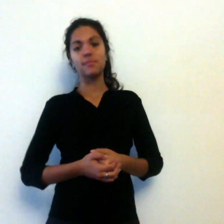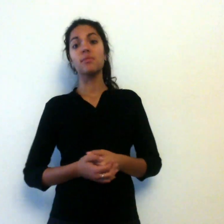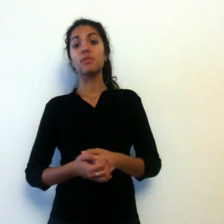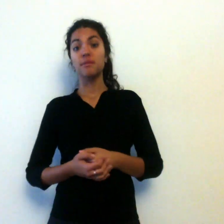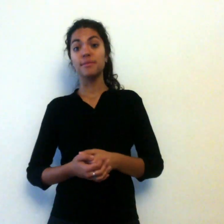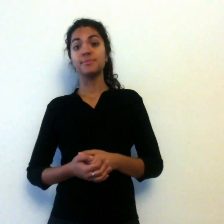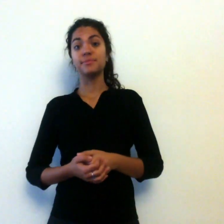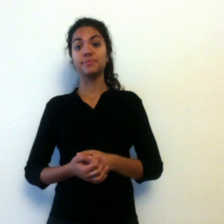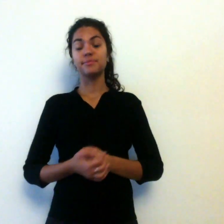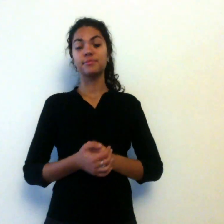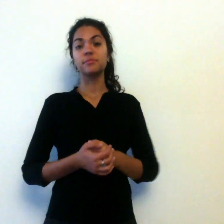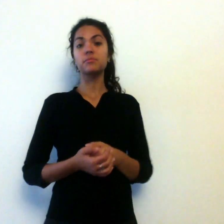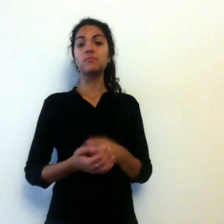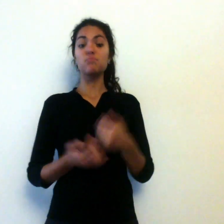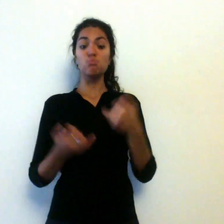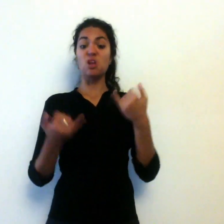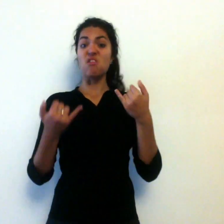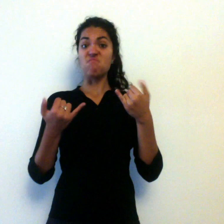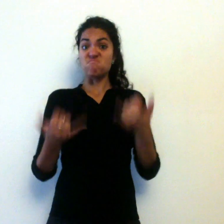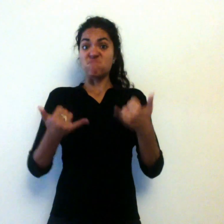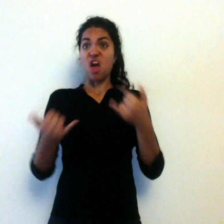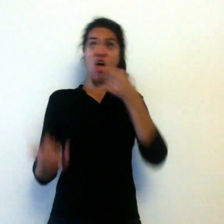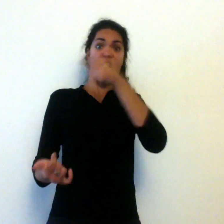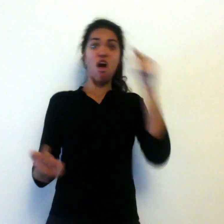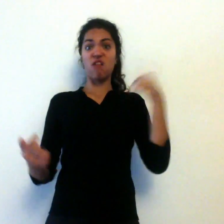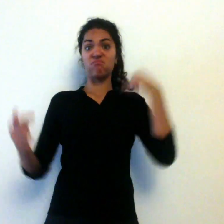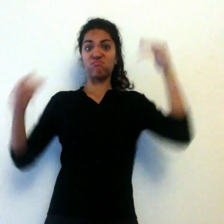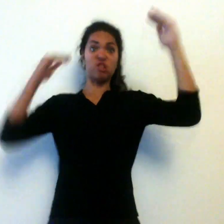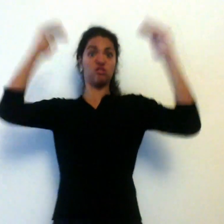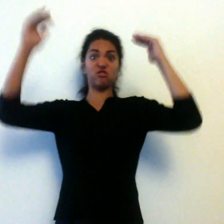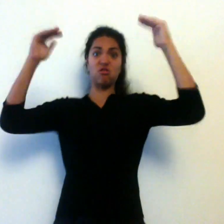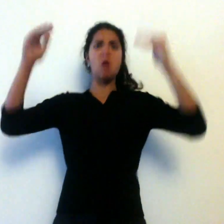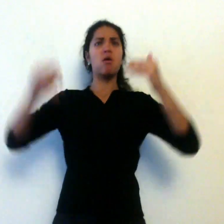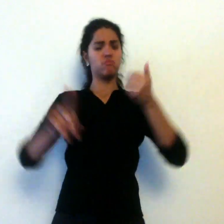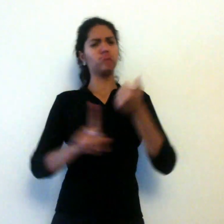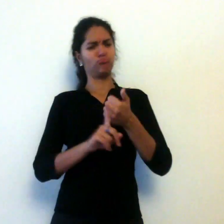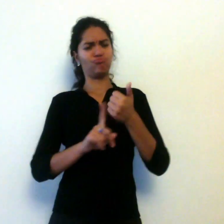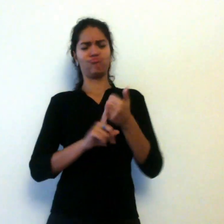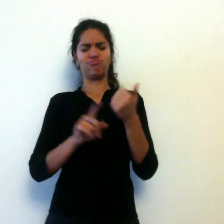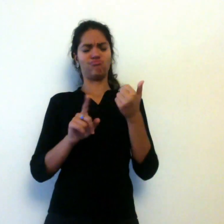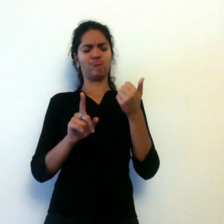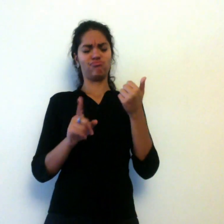carrying scars for most of our adult life because of the way we were brought up.